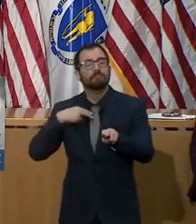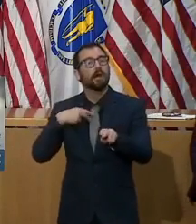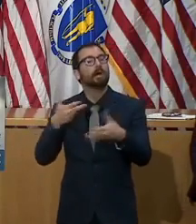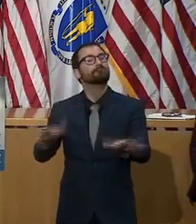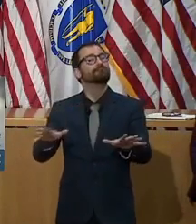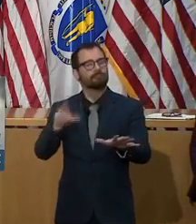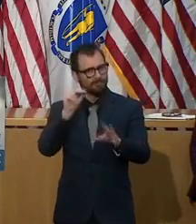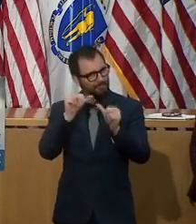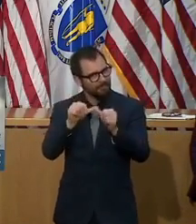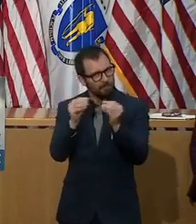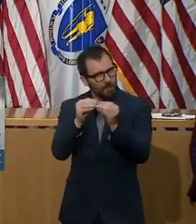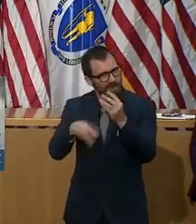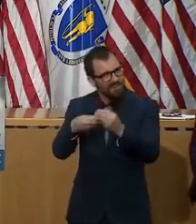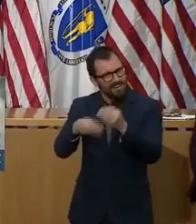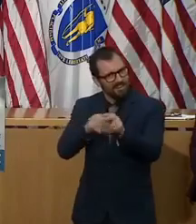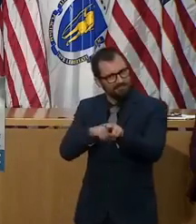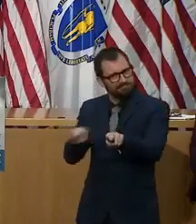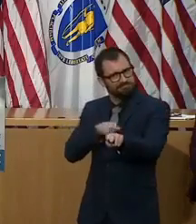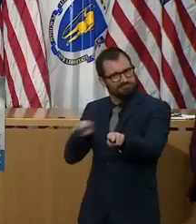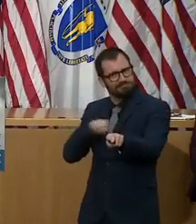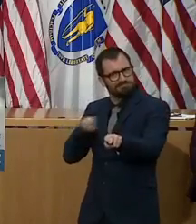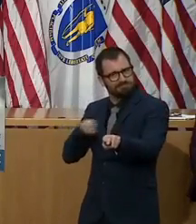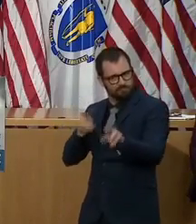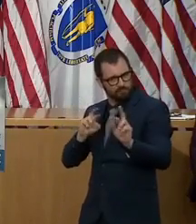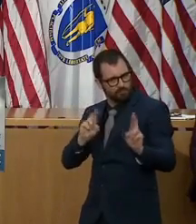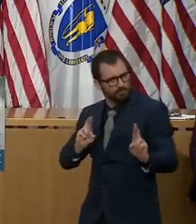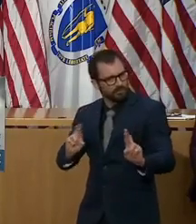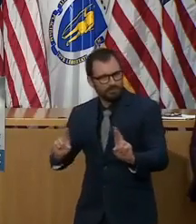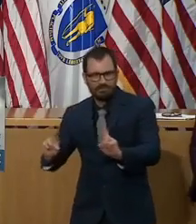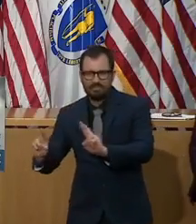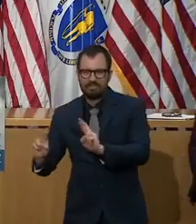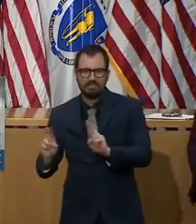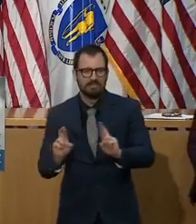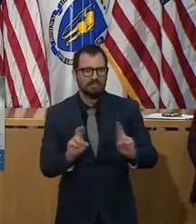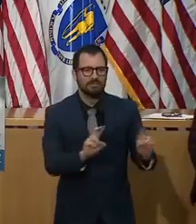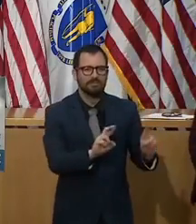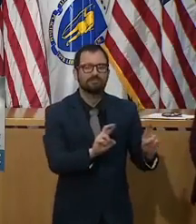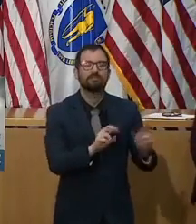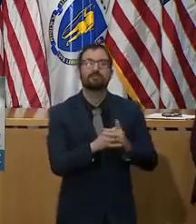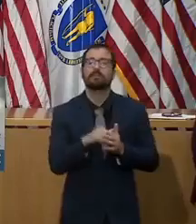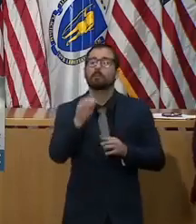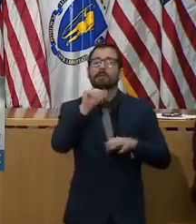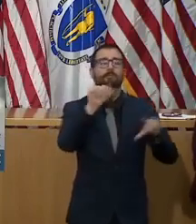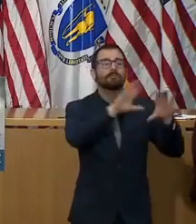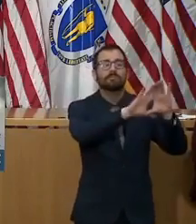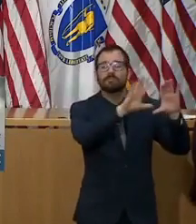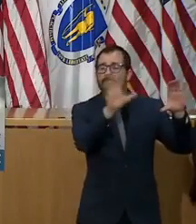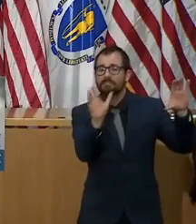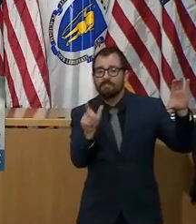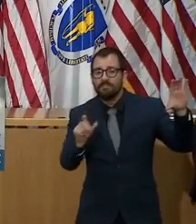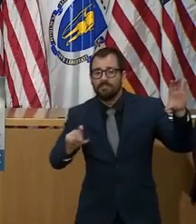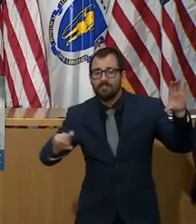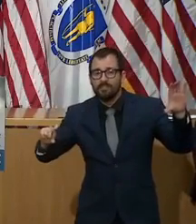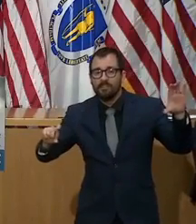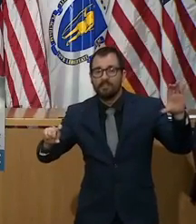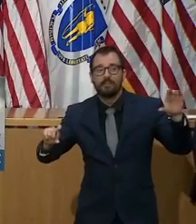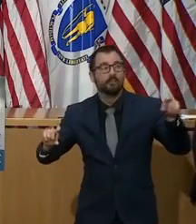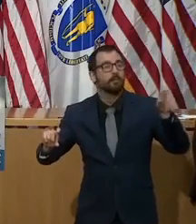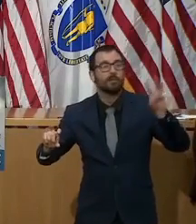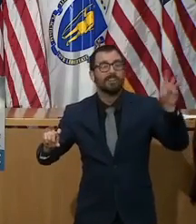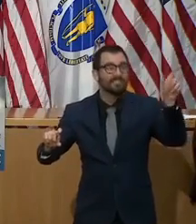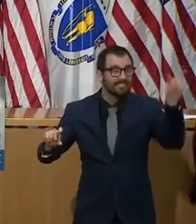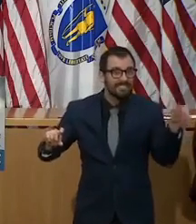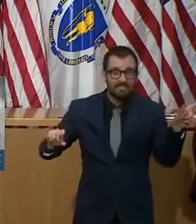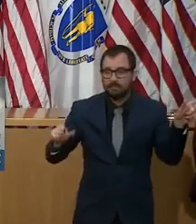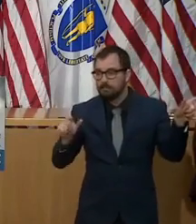some parts of Massachusetts, like Western Mass and Cape Cod, we have seen a decline in hospitalizations over the course of the past 5